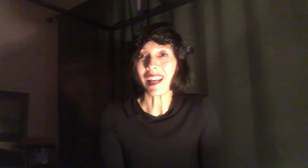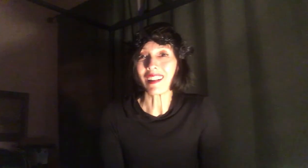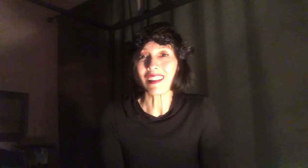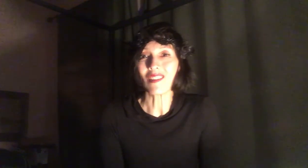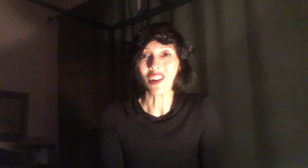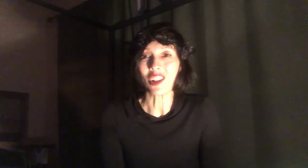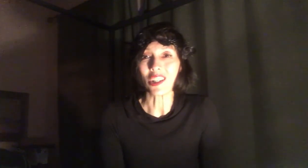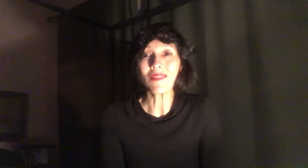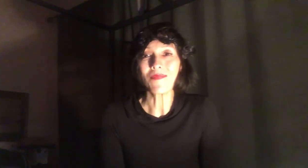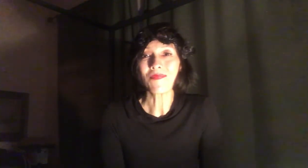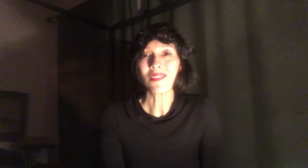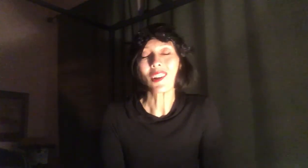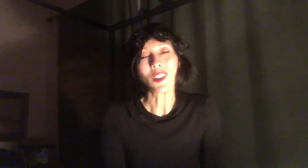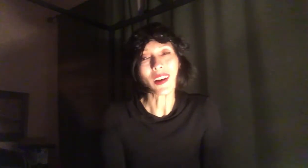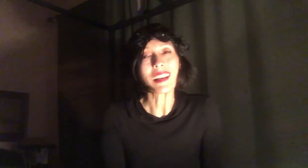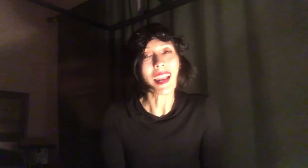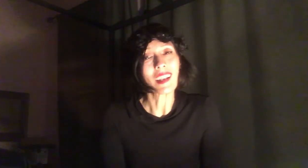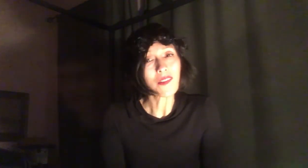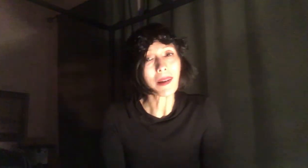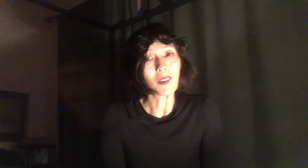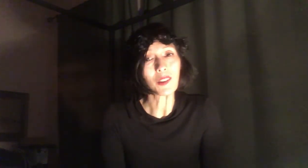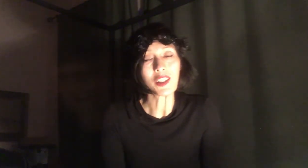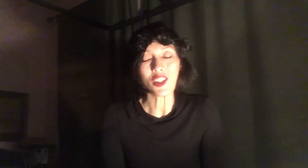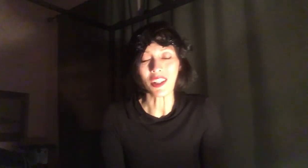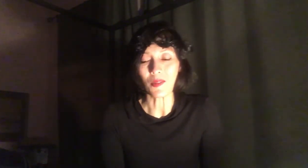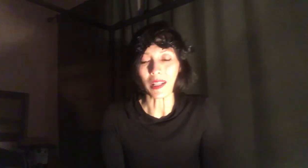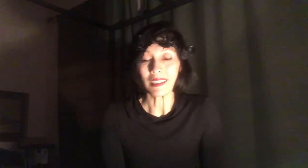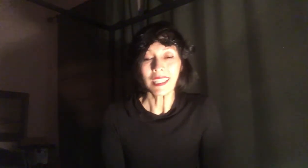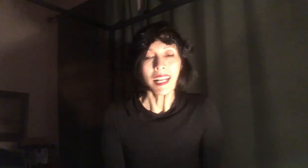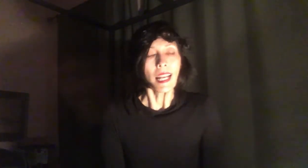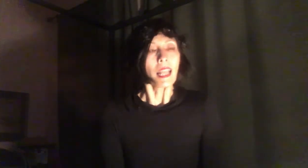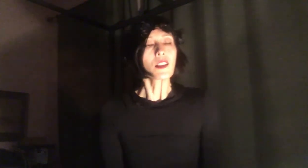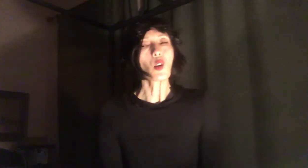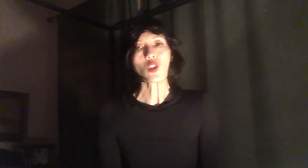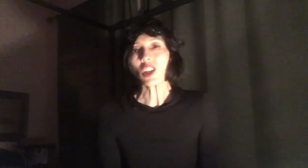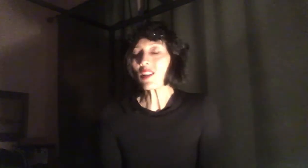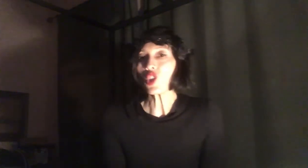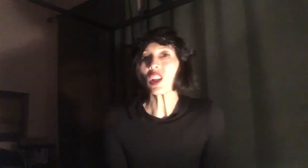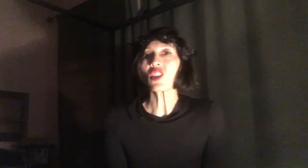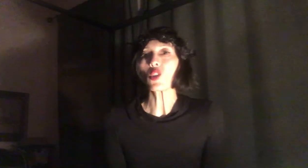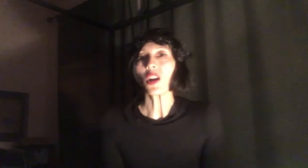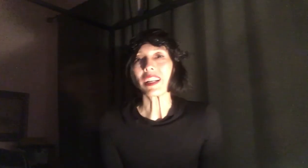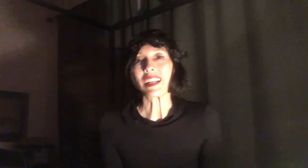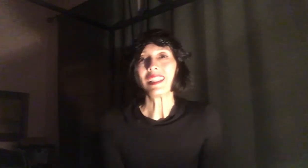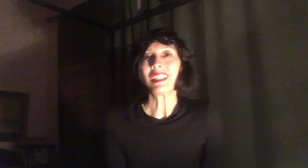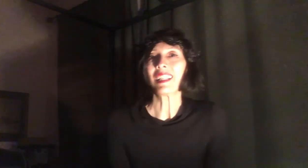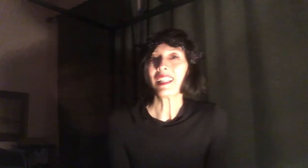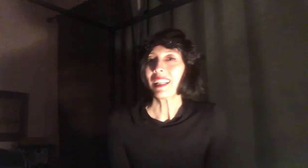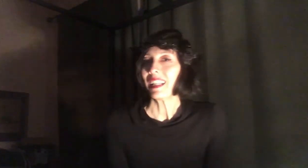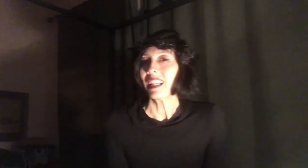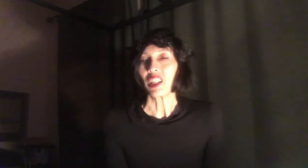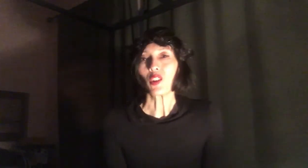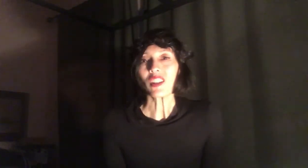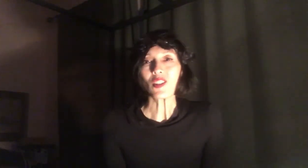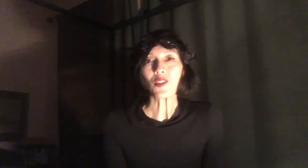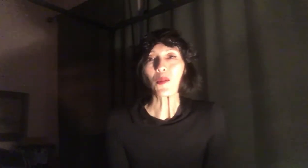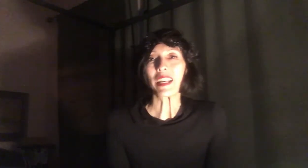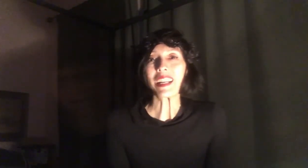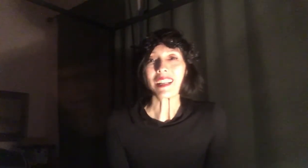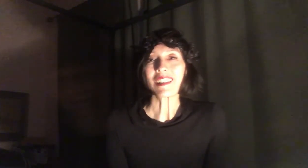this version. Although I love my old version as well. So just a short story. Yours truly is